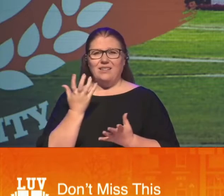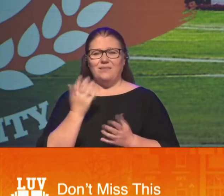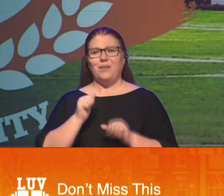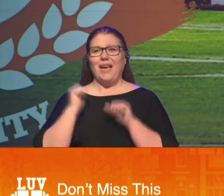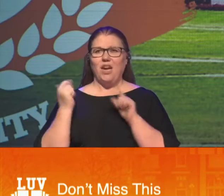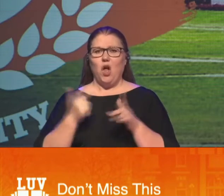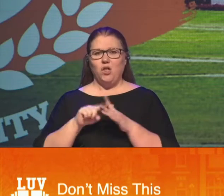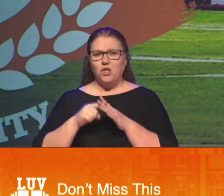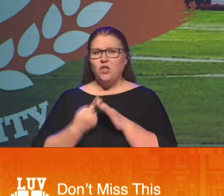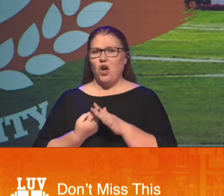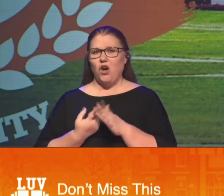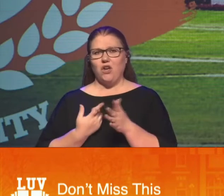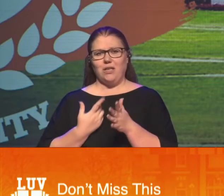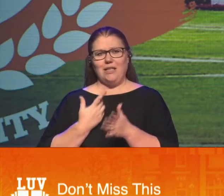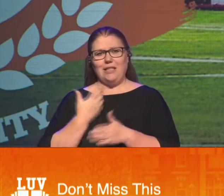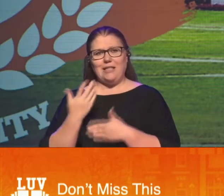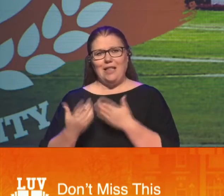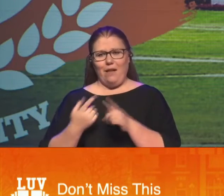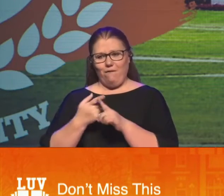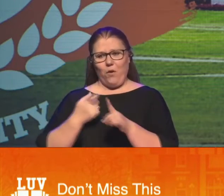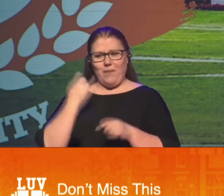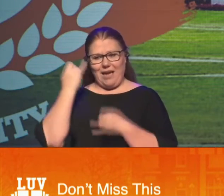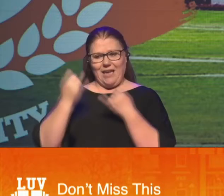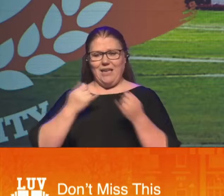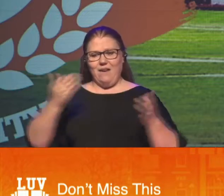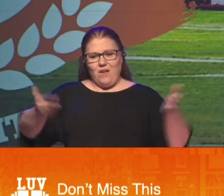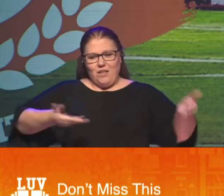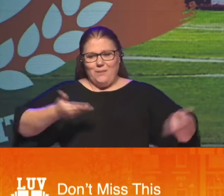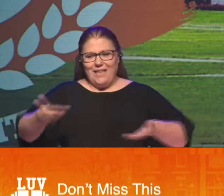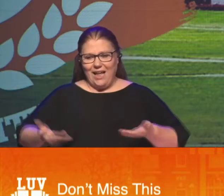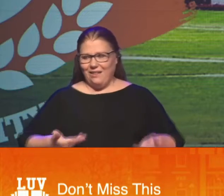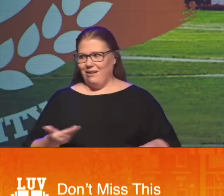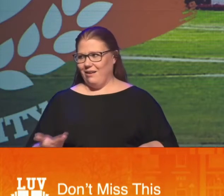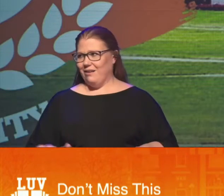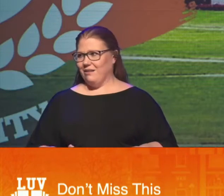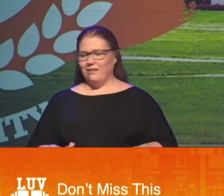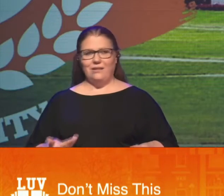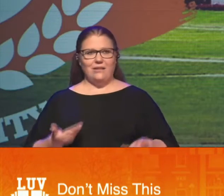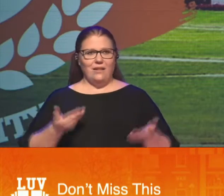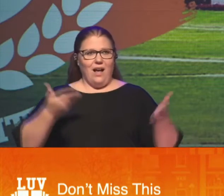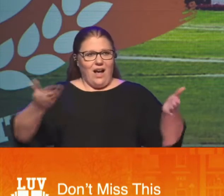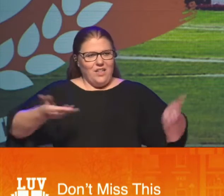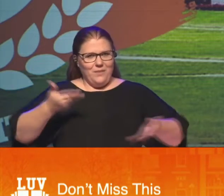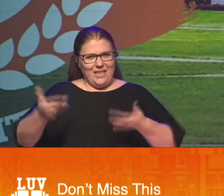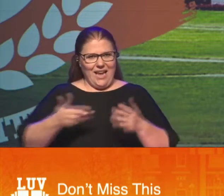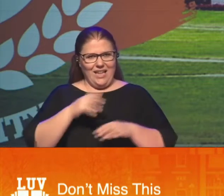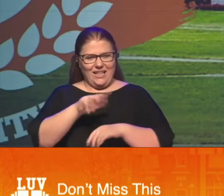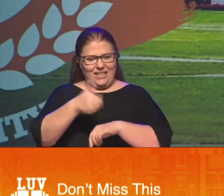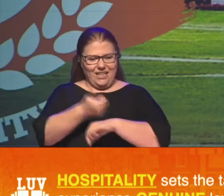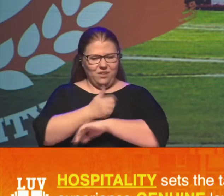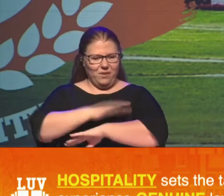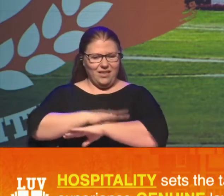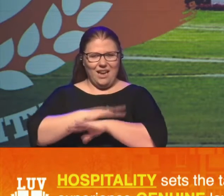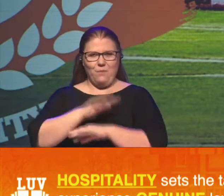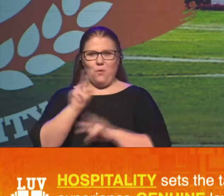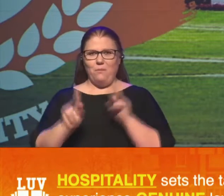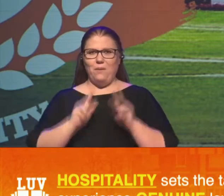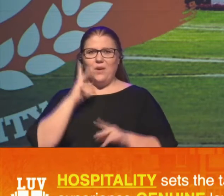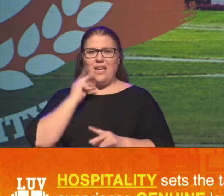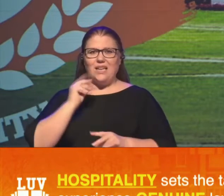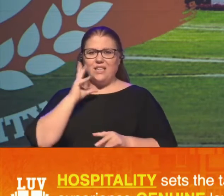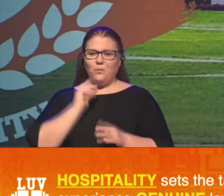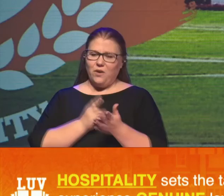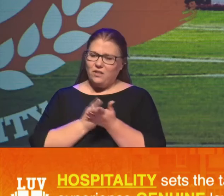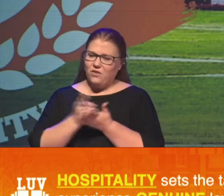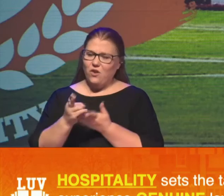kind of springboard off of this idea of hospitality. The hospitality sets the table where people can experience